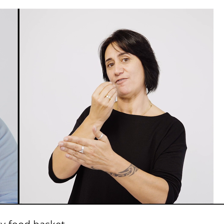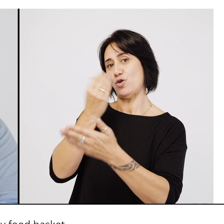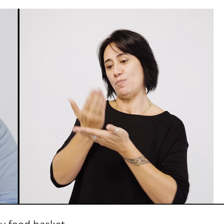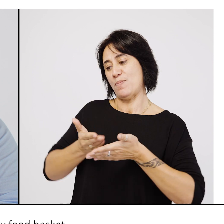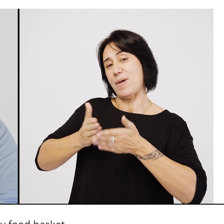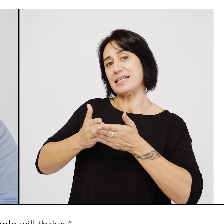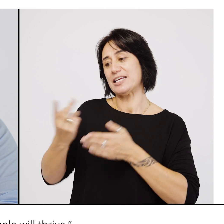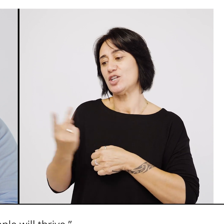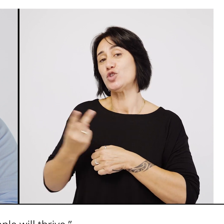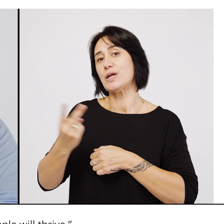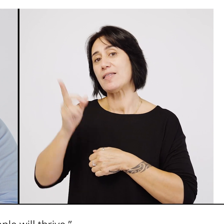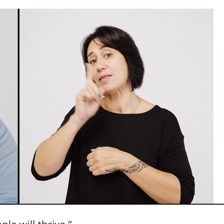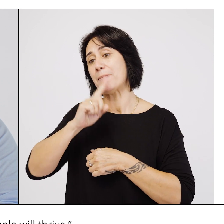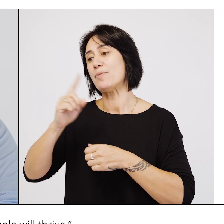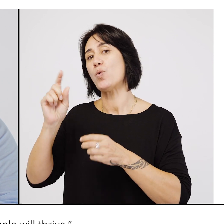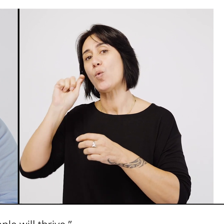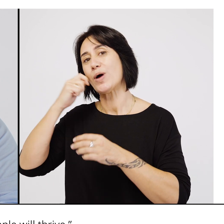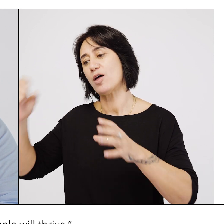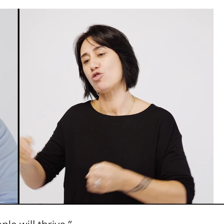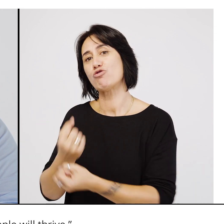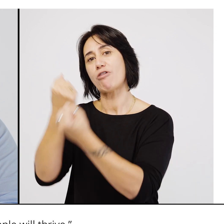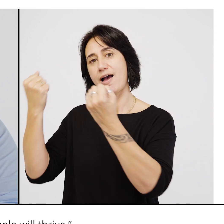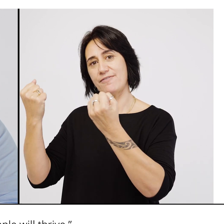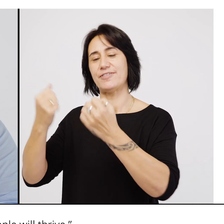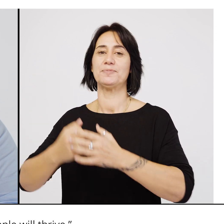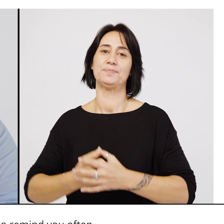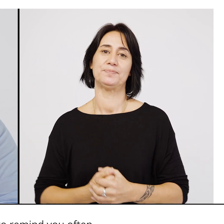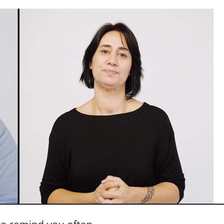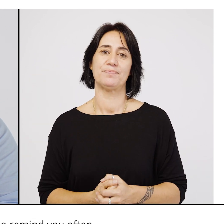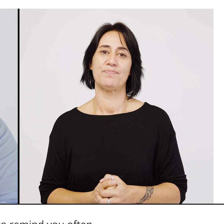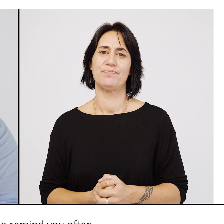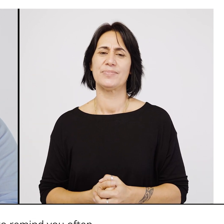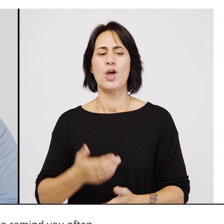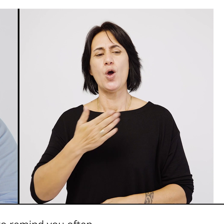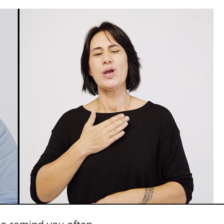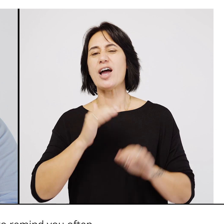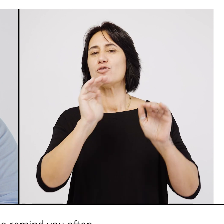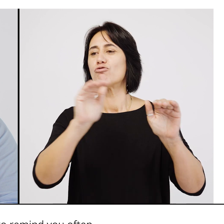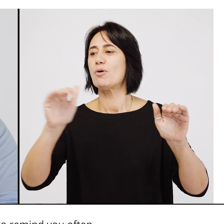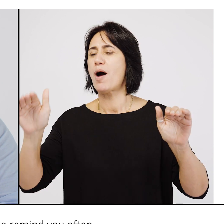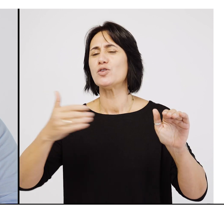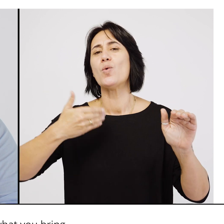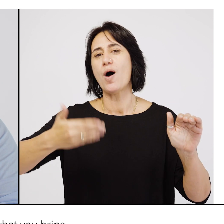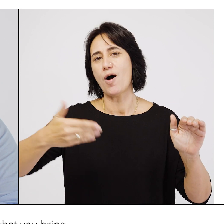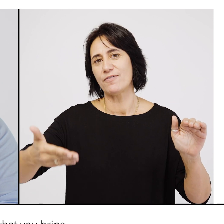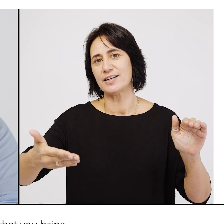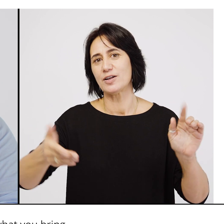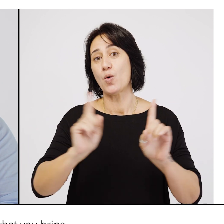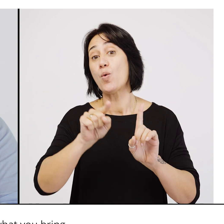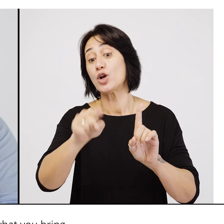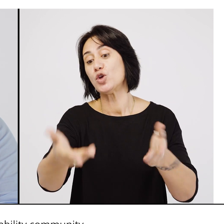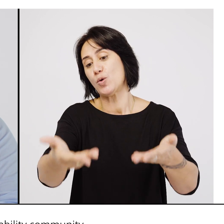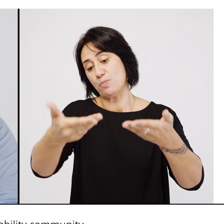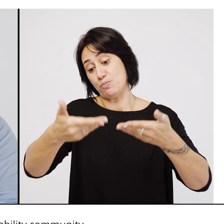food basket, the people will thrive. We do like to remind you often that what